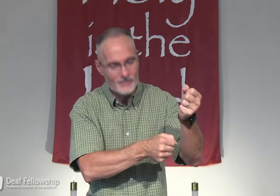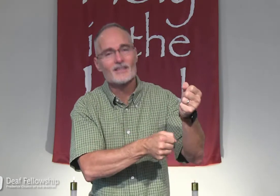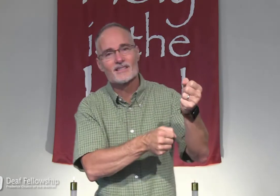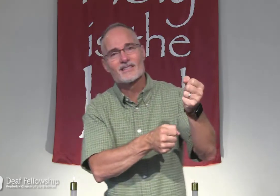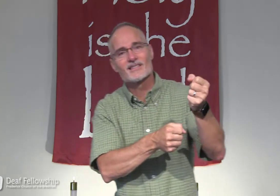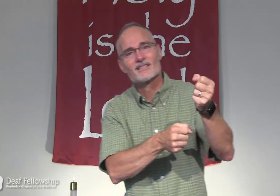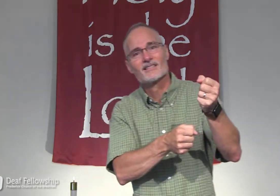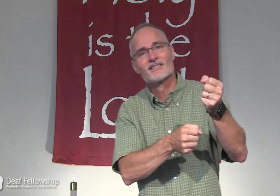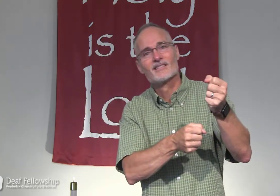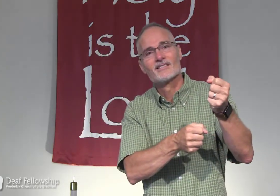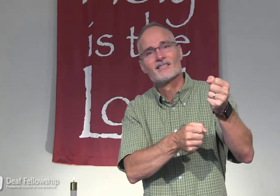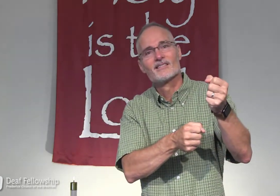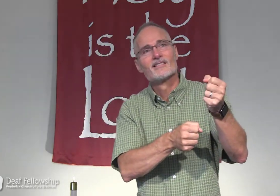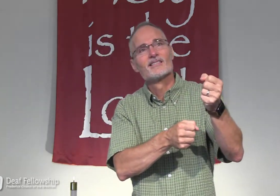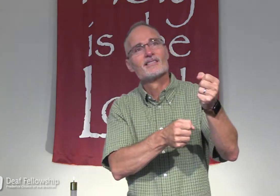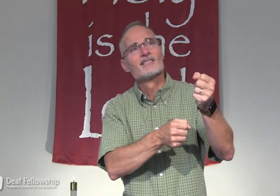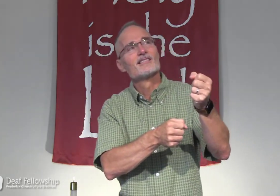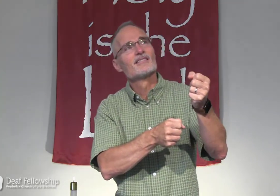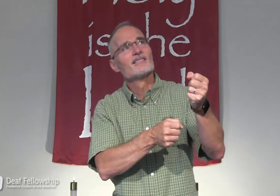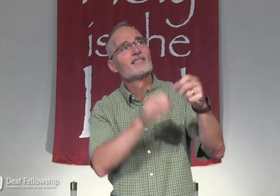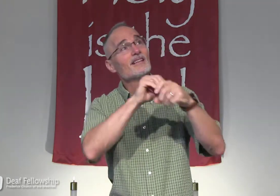and hope with confidence